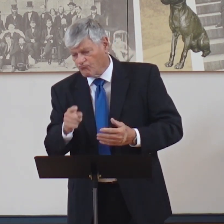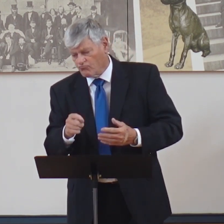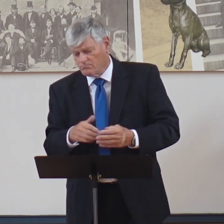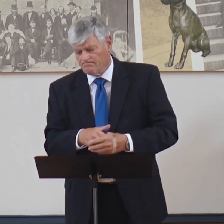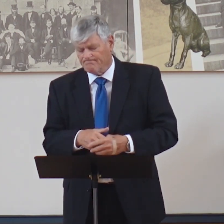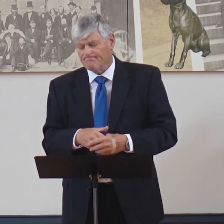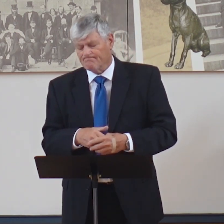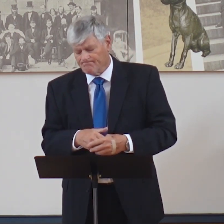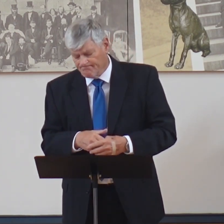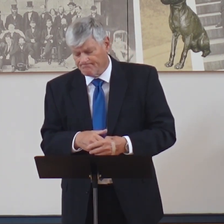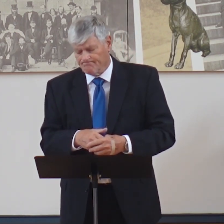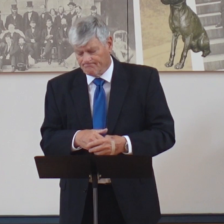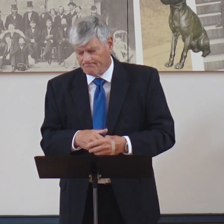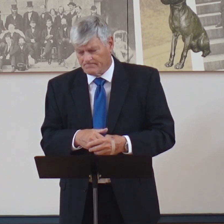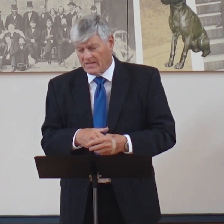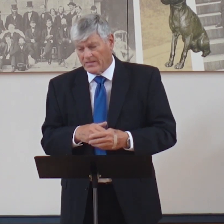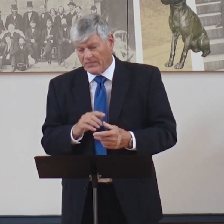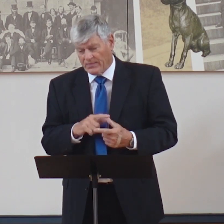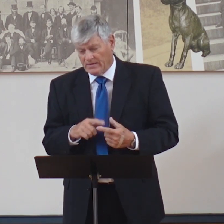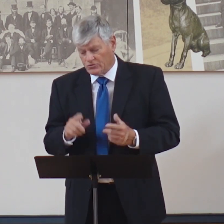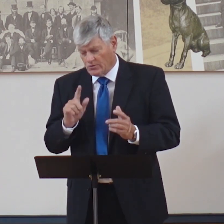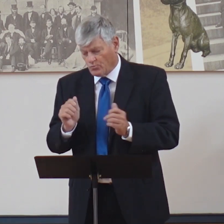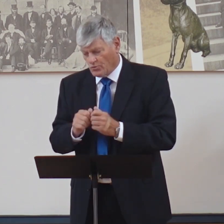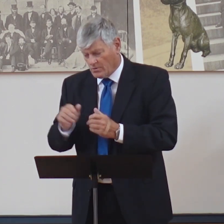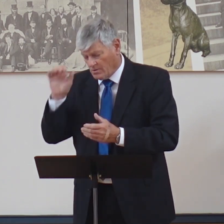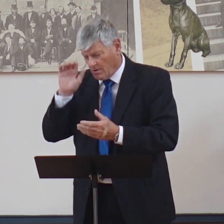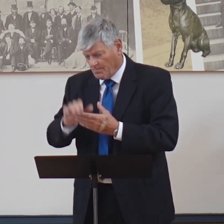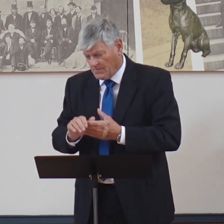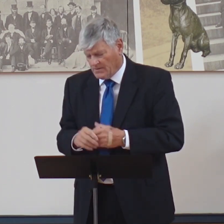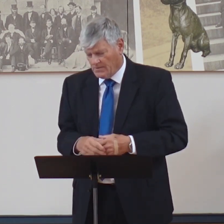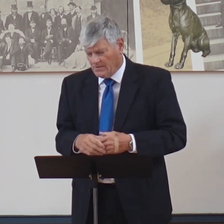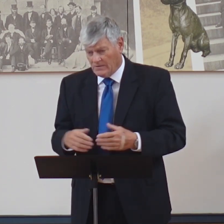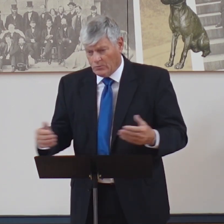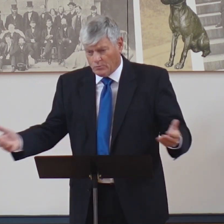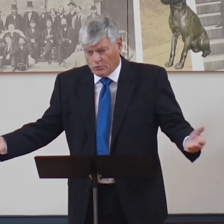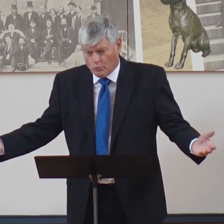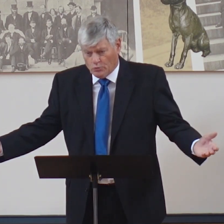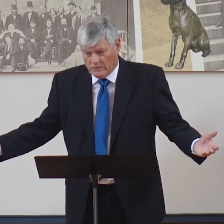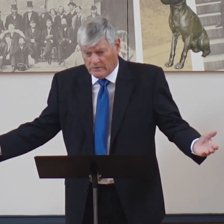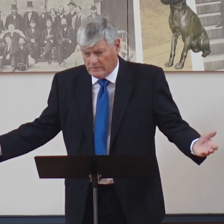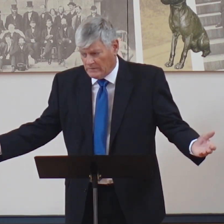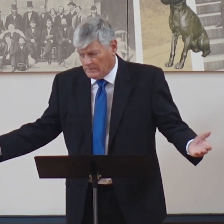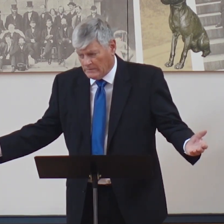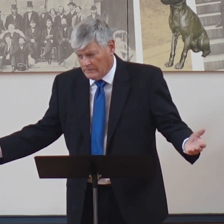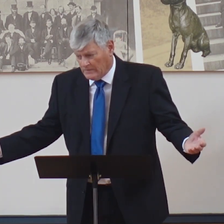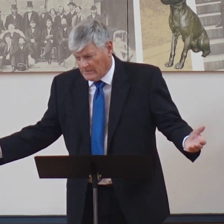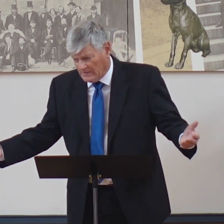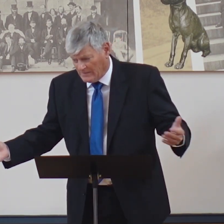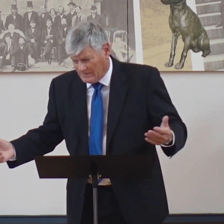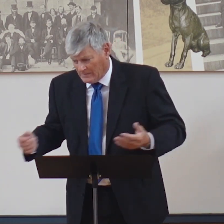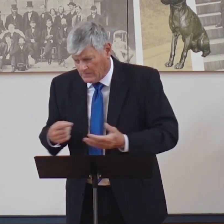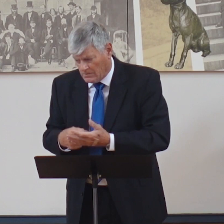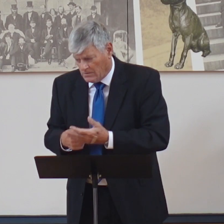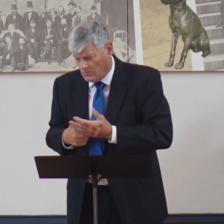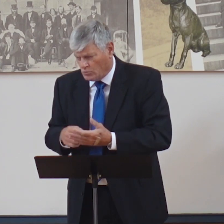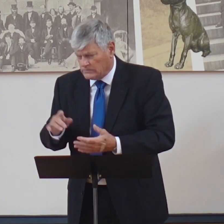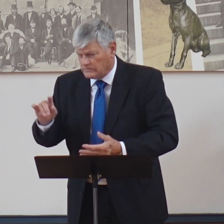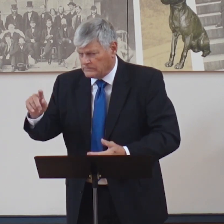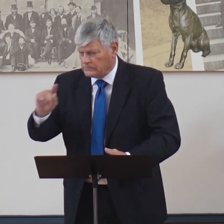life, and she would be able to provide a better life for her family. So she went back to her cancer, went back to her husband, and said, "What